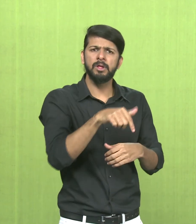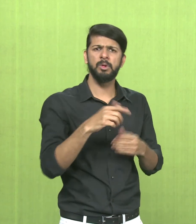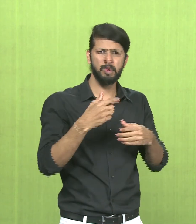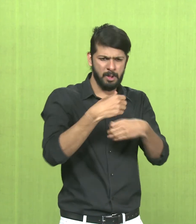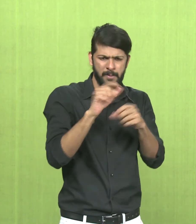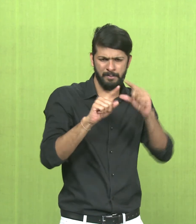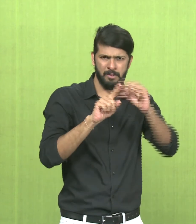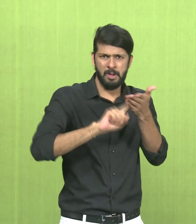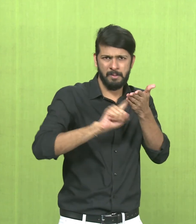of charcoal sticks.